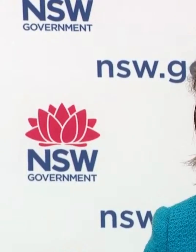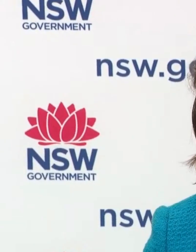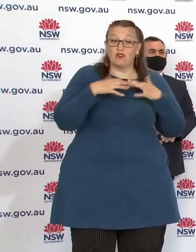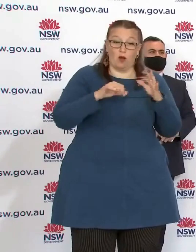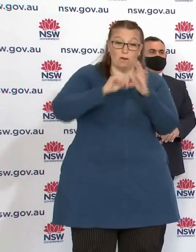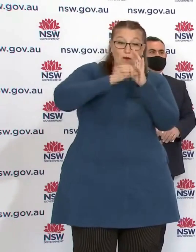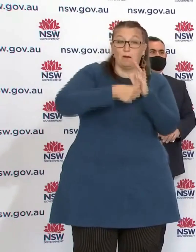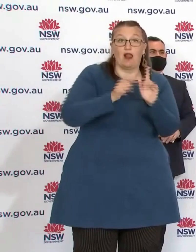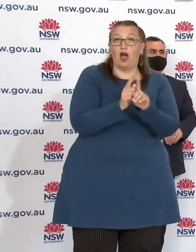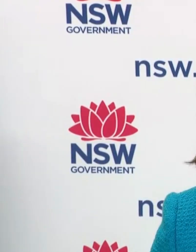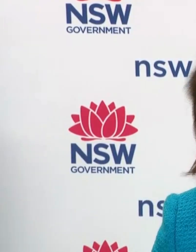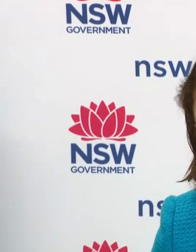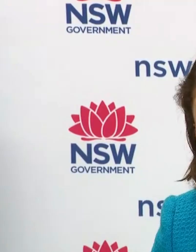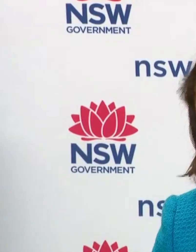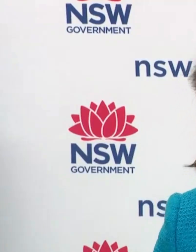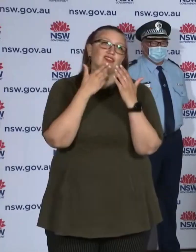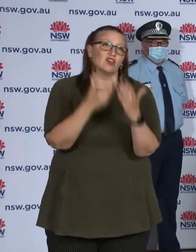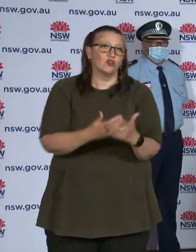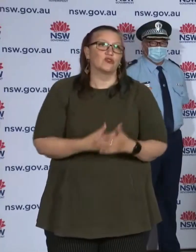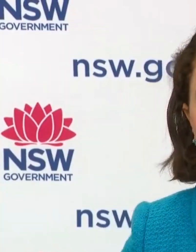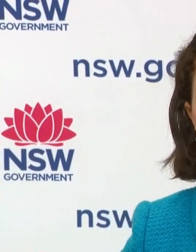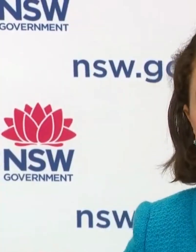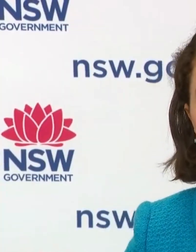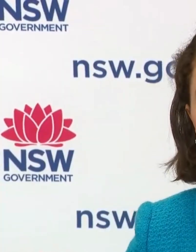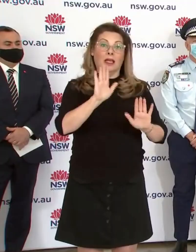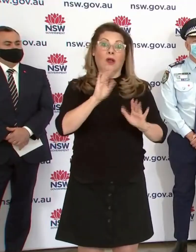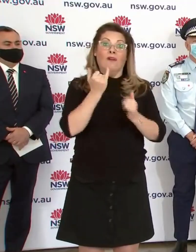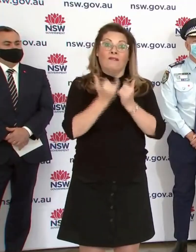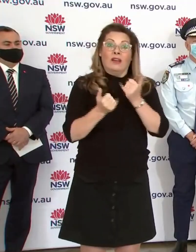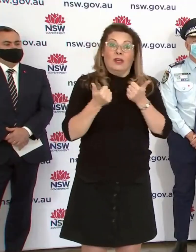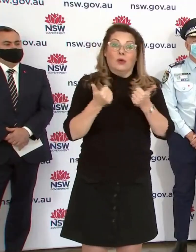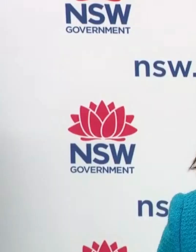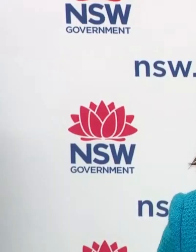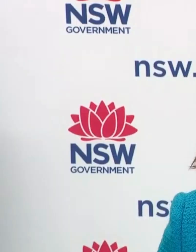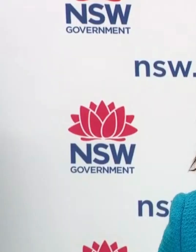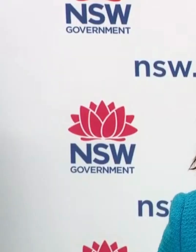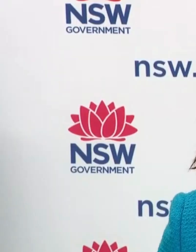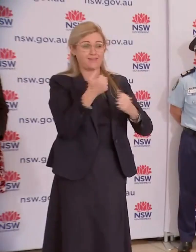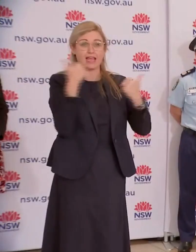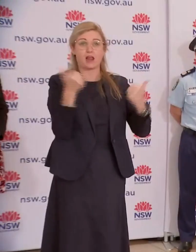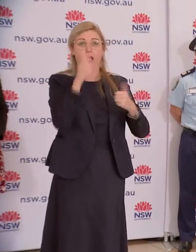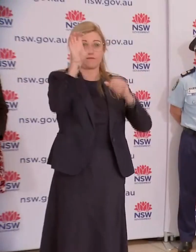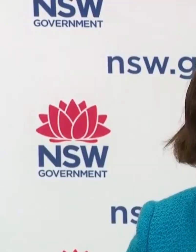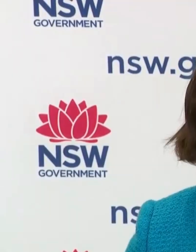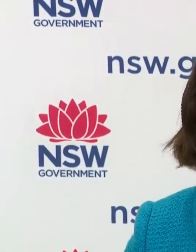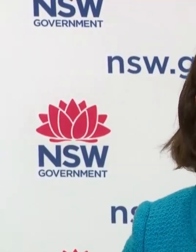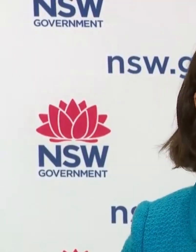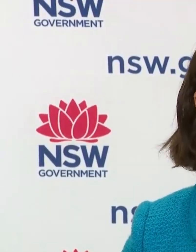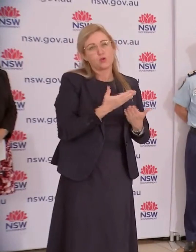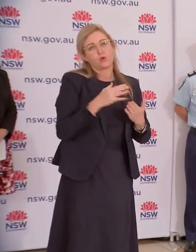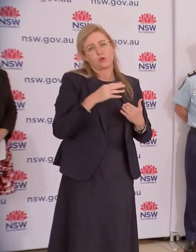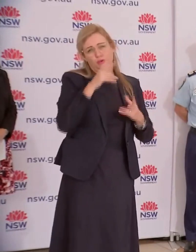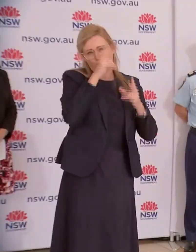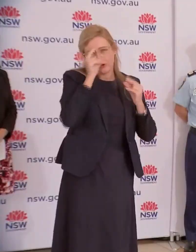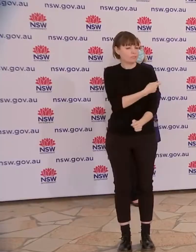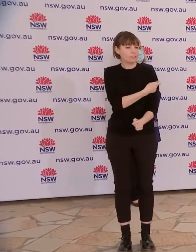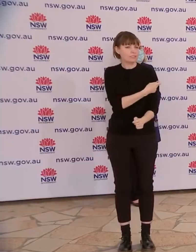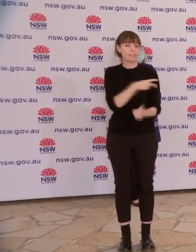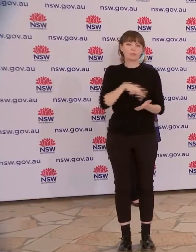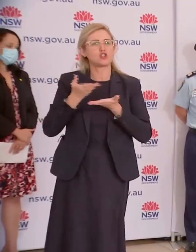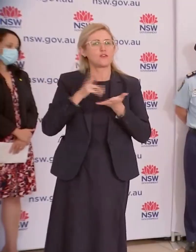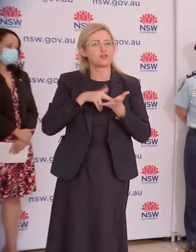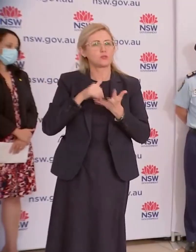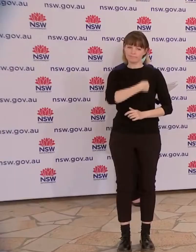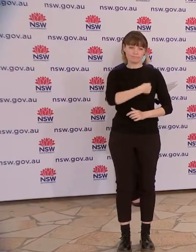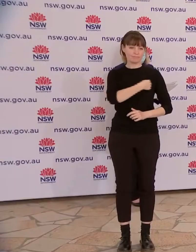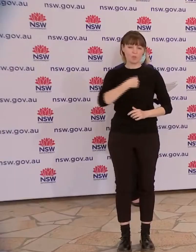Please no. Please no. Please no. Please no. Please no. Please no. Please no. Please no. Please no. Please no. Please